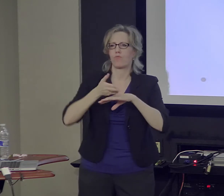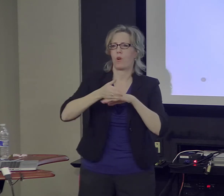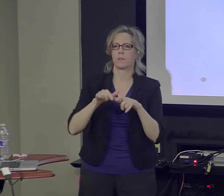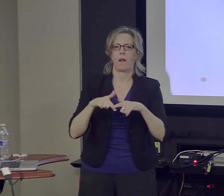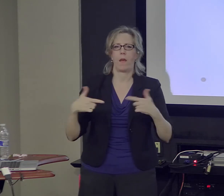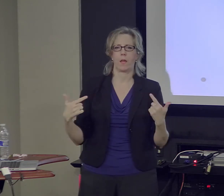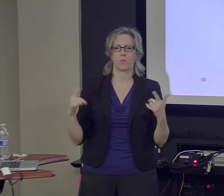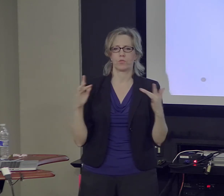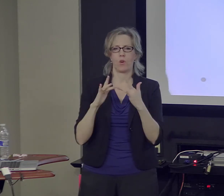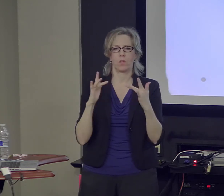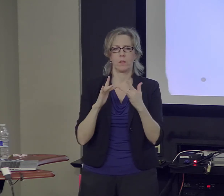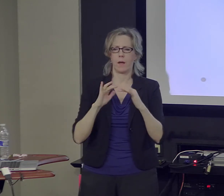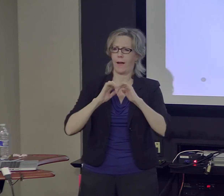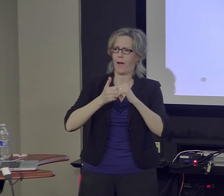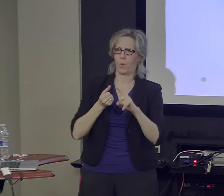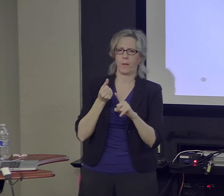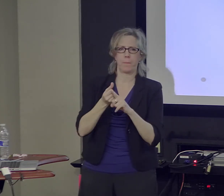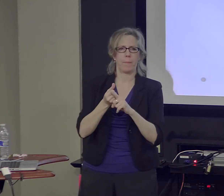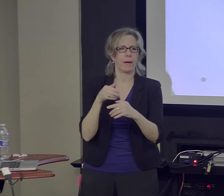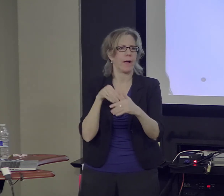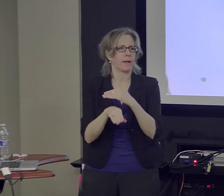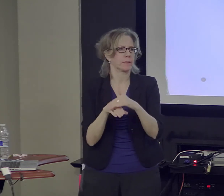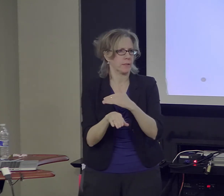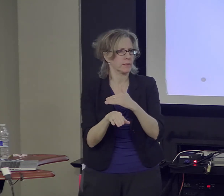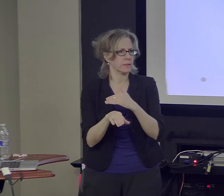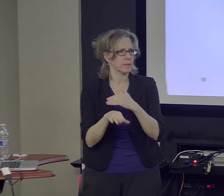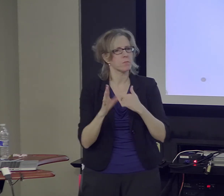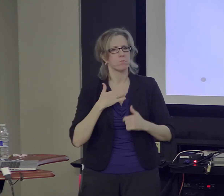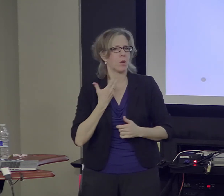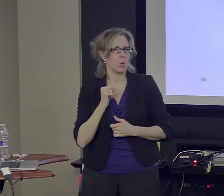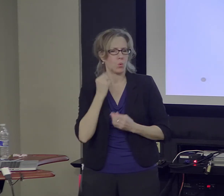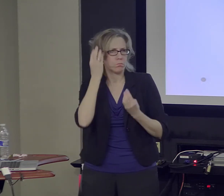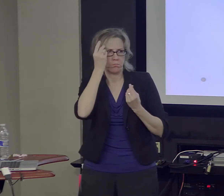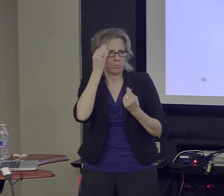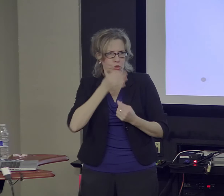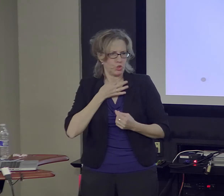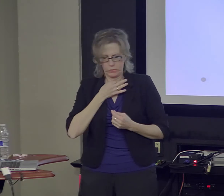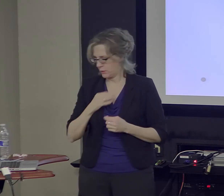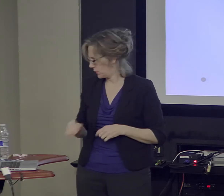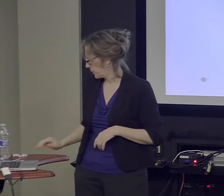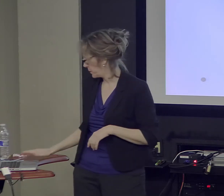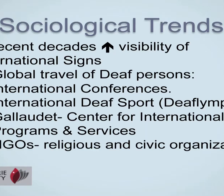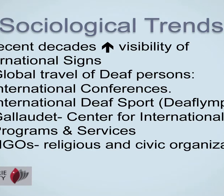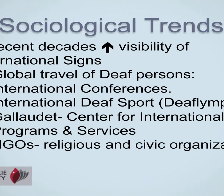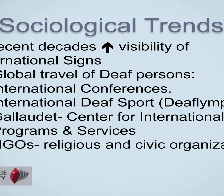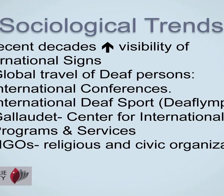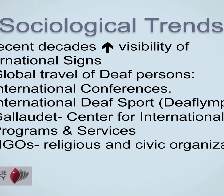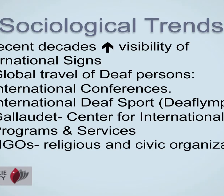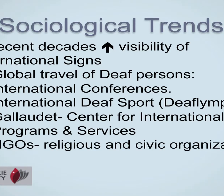how international sign impacts multicultural interactions.